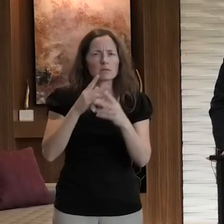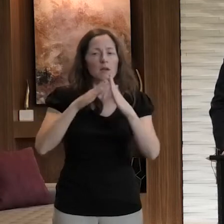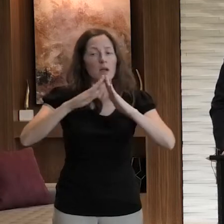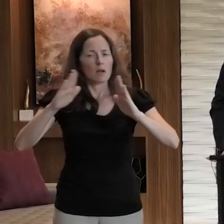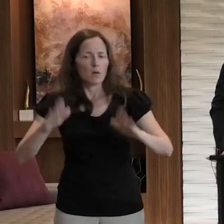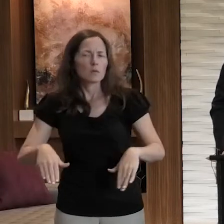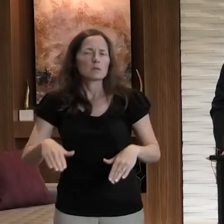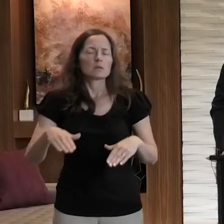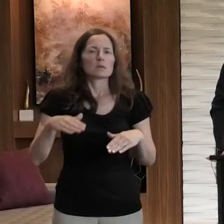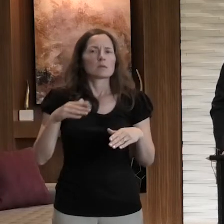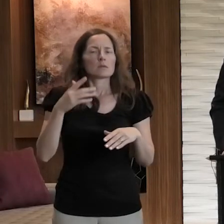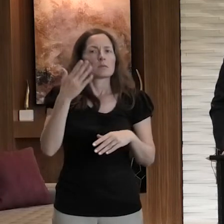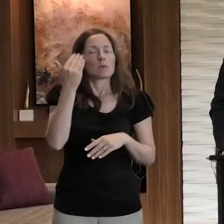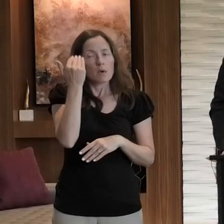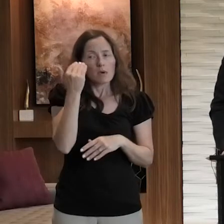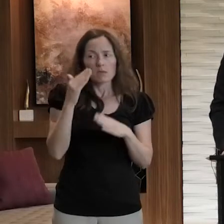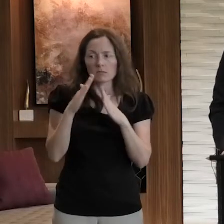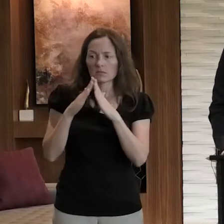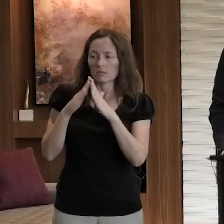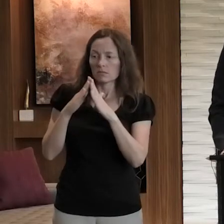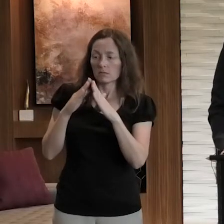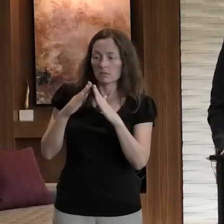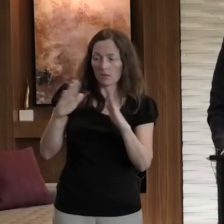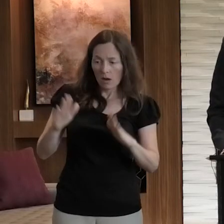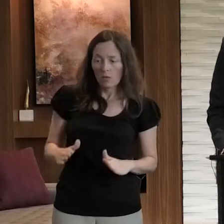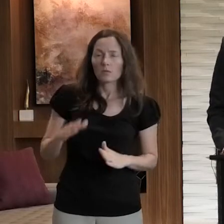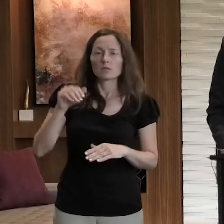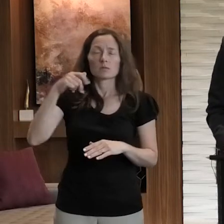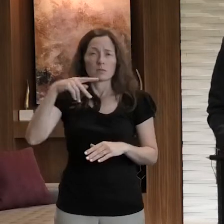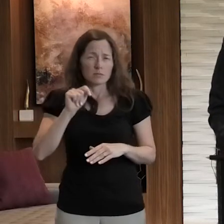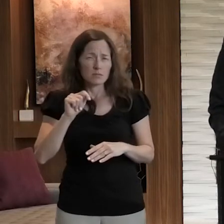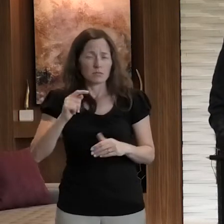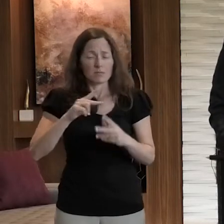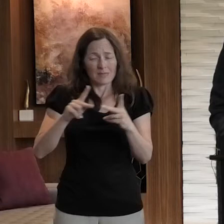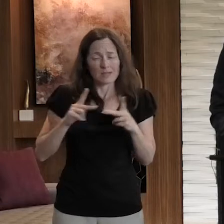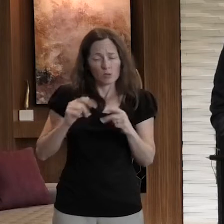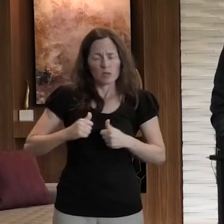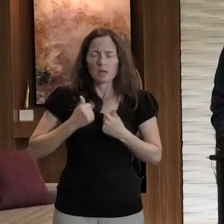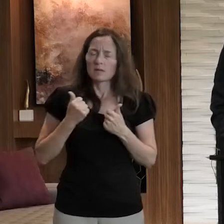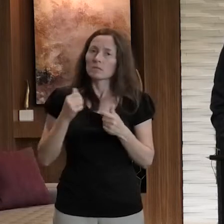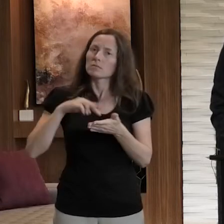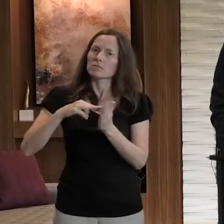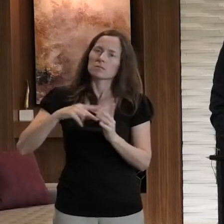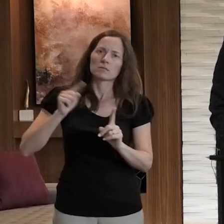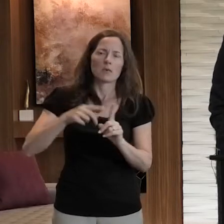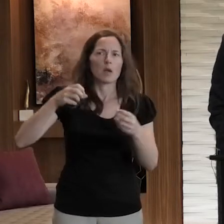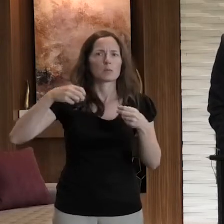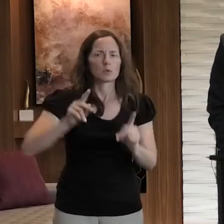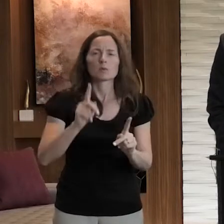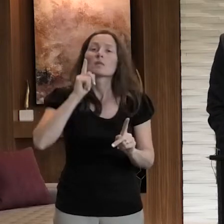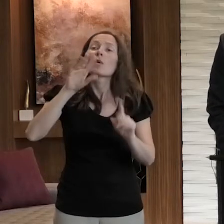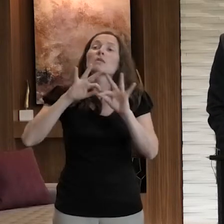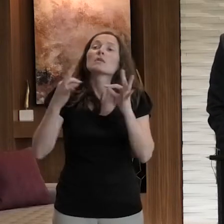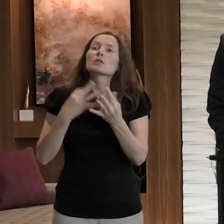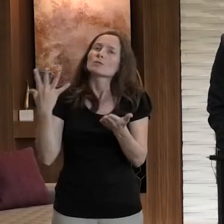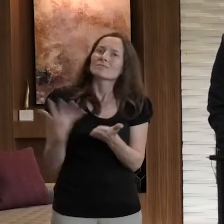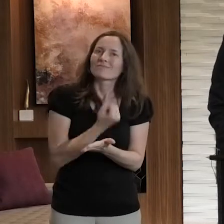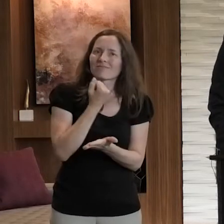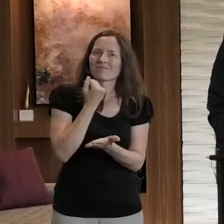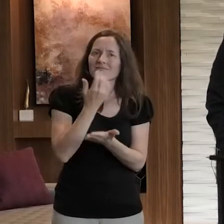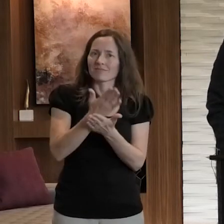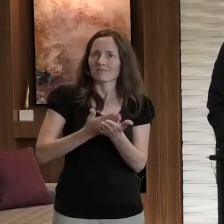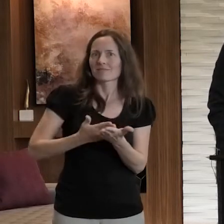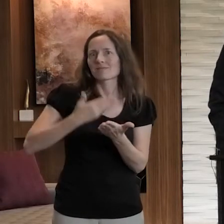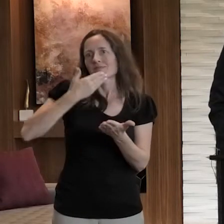meant opportunity in a place like Howard County where we have some of the best schools in America, where a